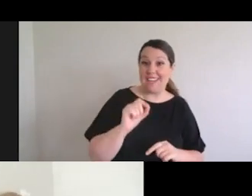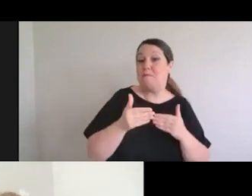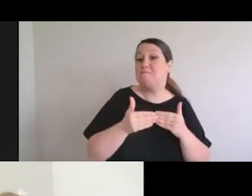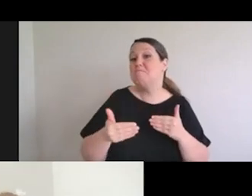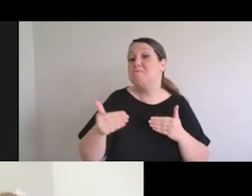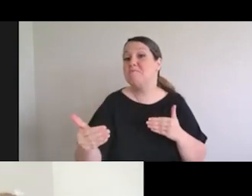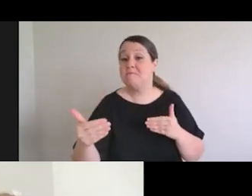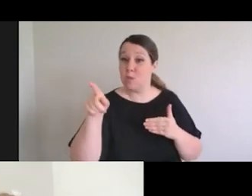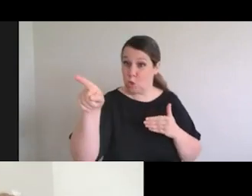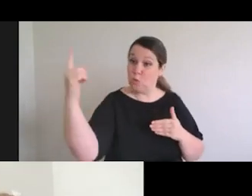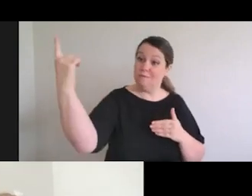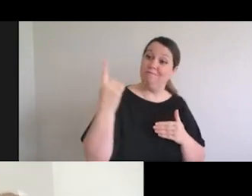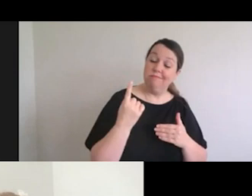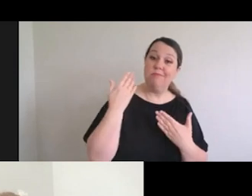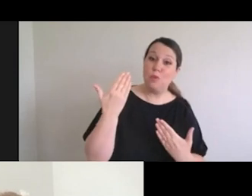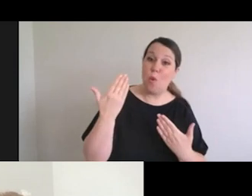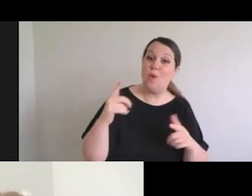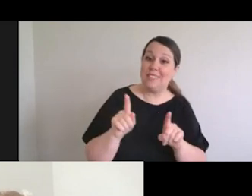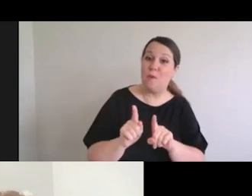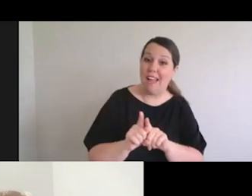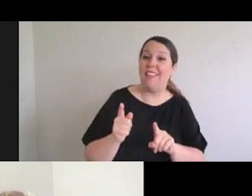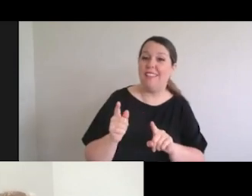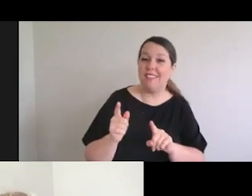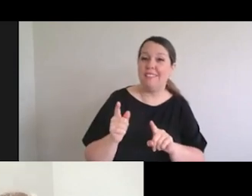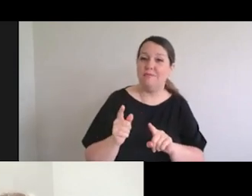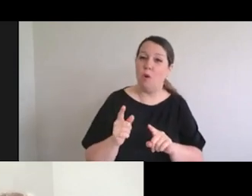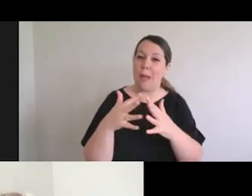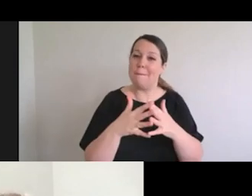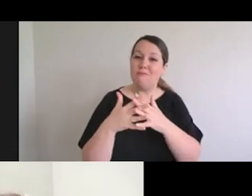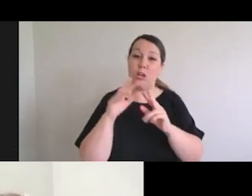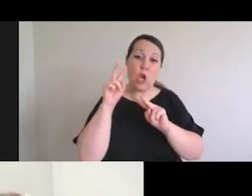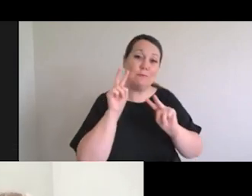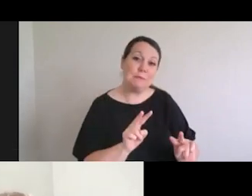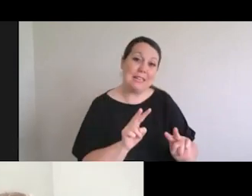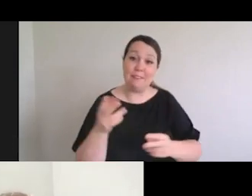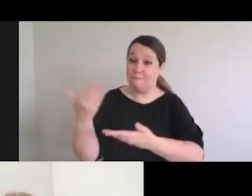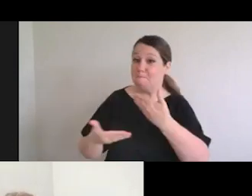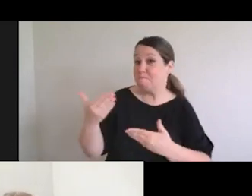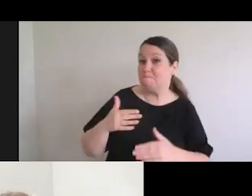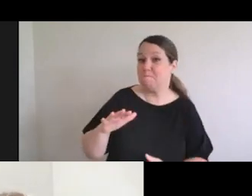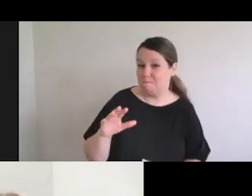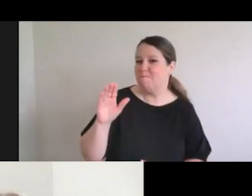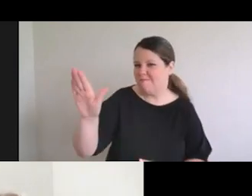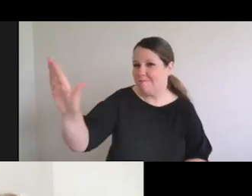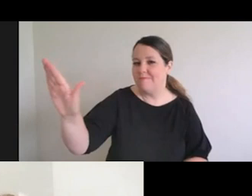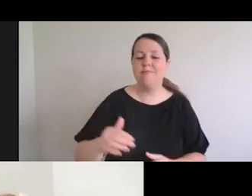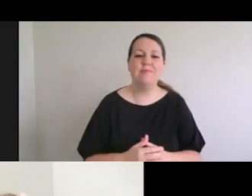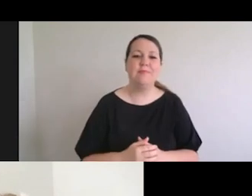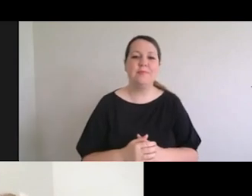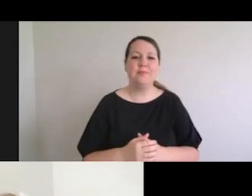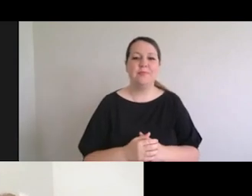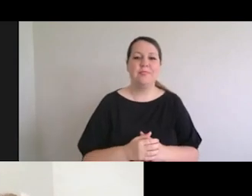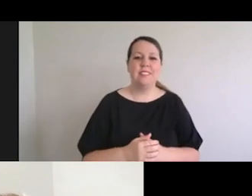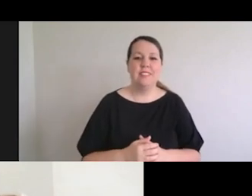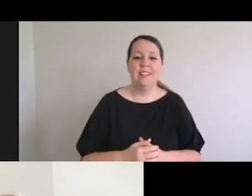as well, and have you share some of your insights. So as Juliana has said, we have sort